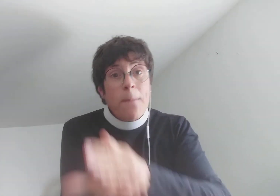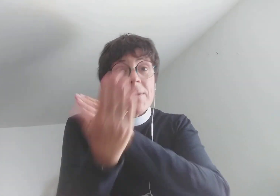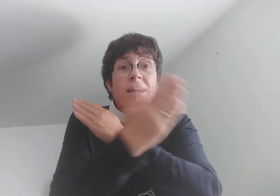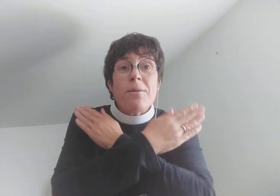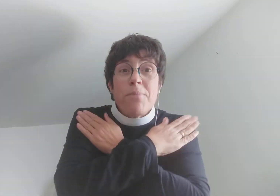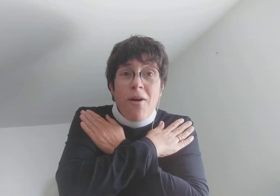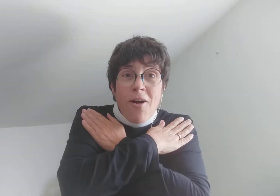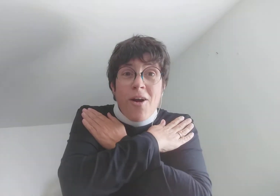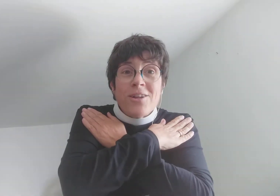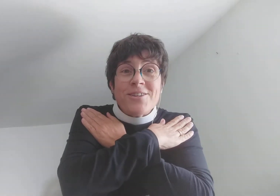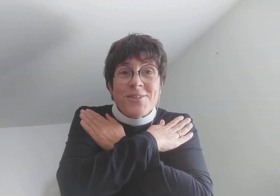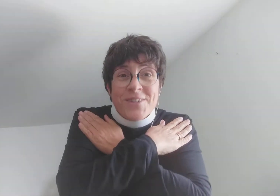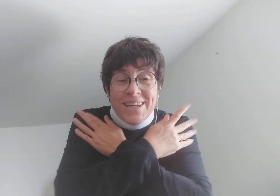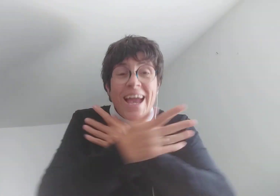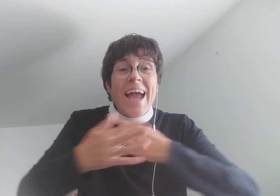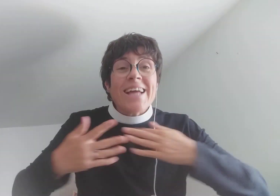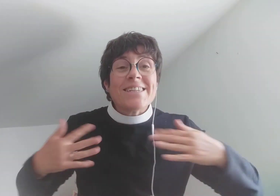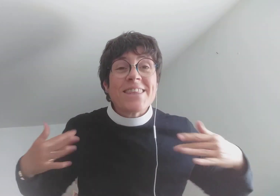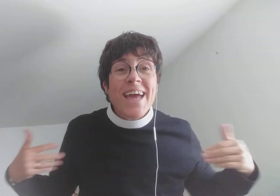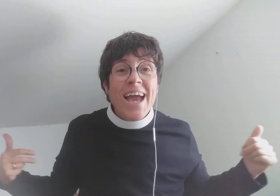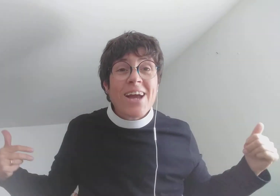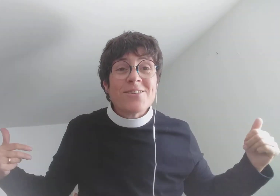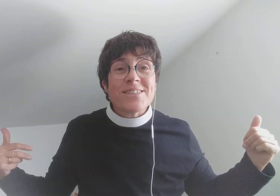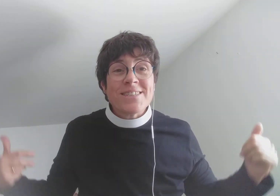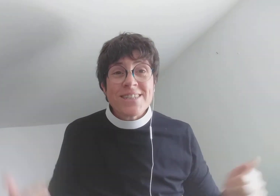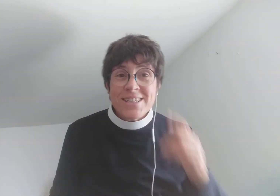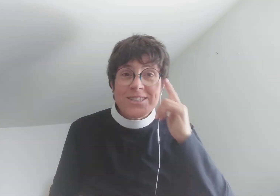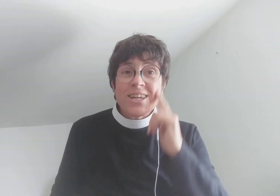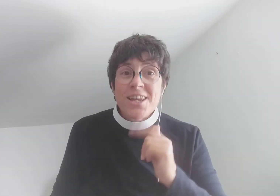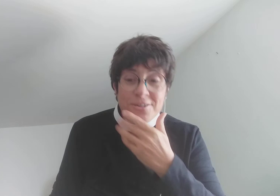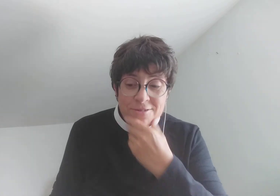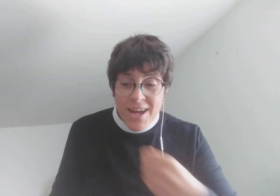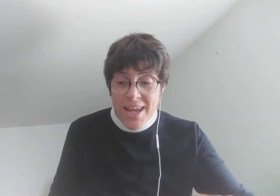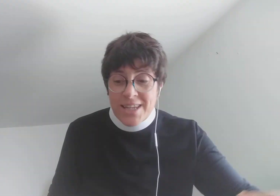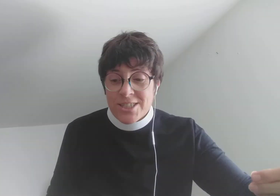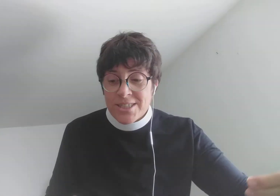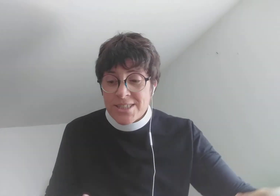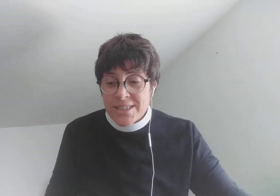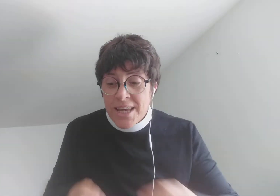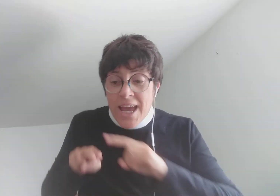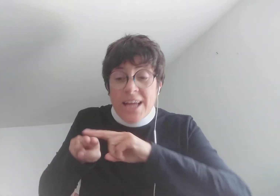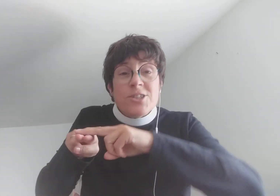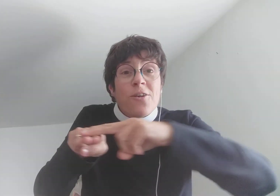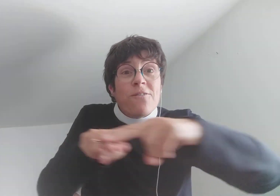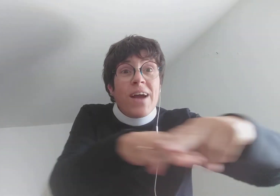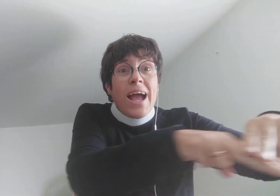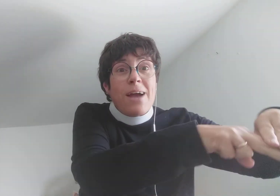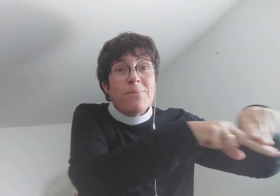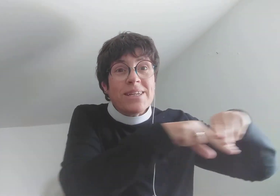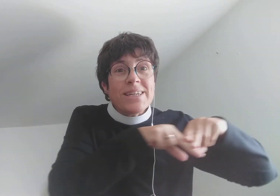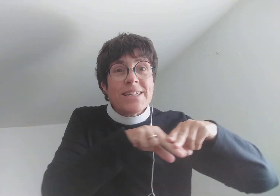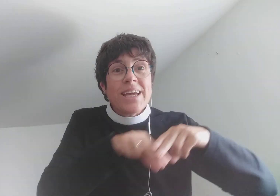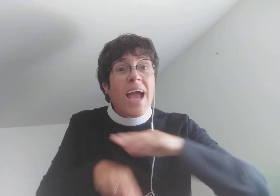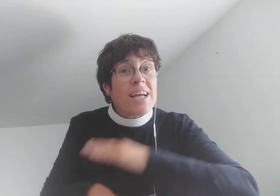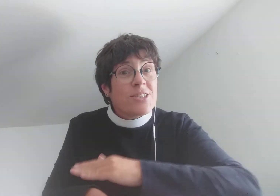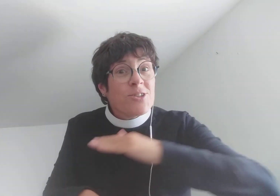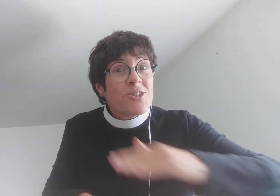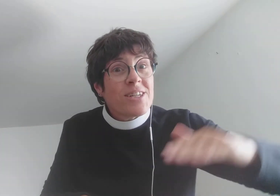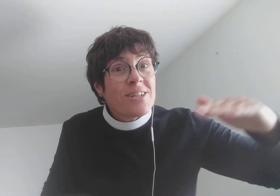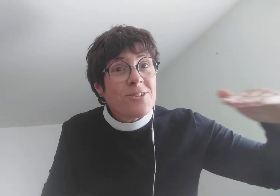be upon you and a thousand generations, and your family and your